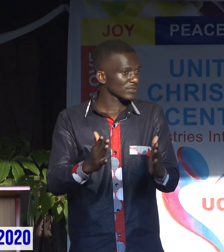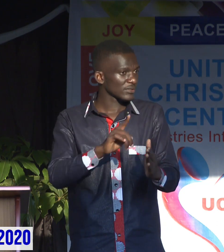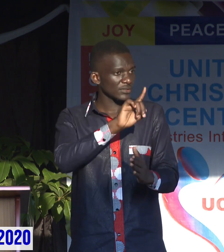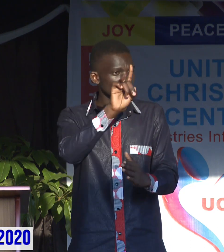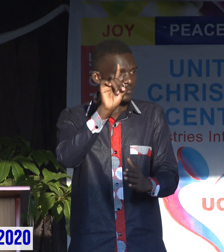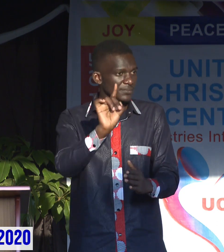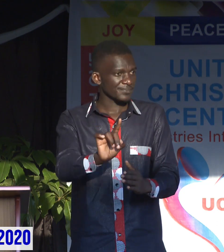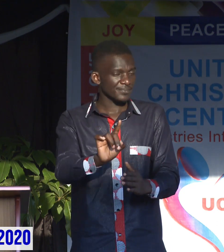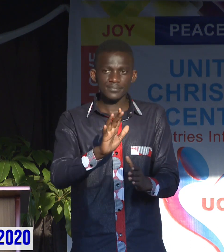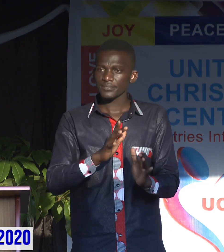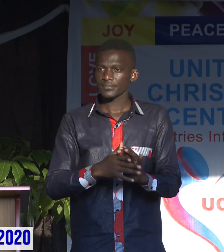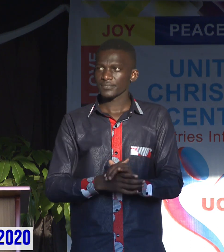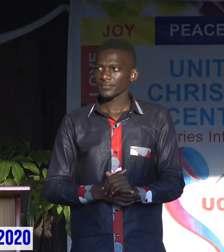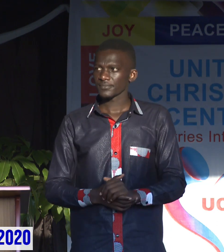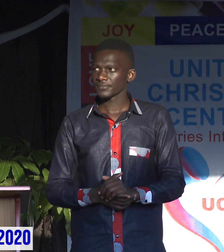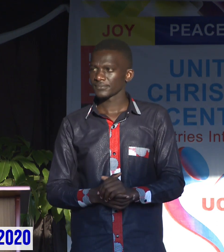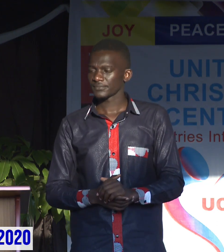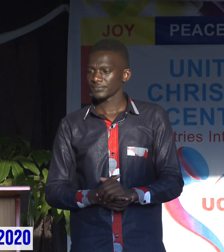wa kicupuli?